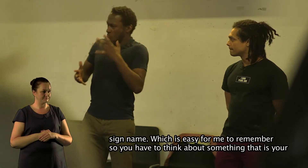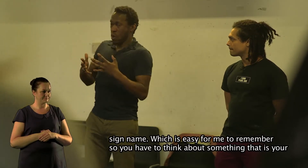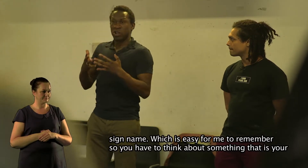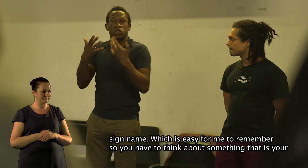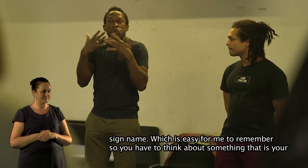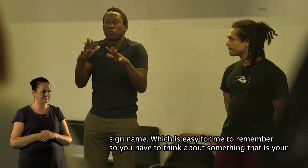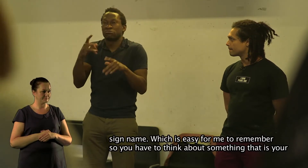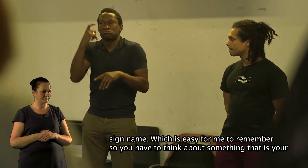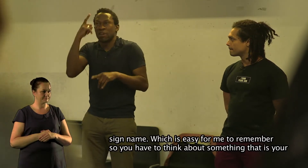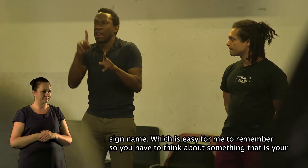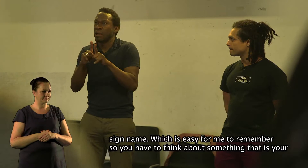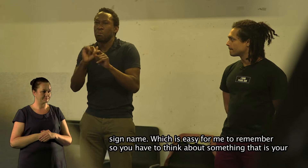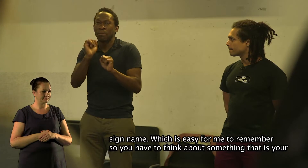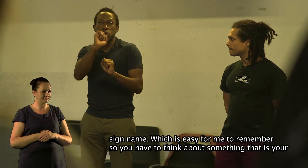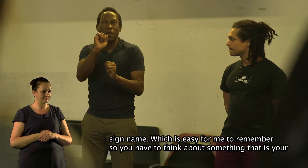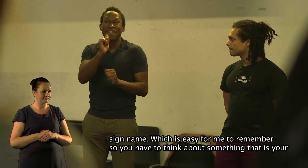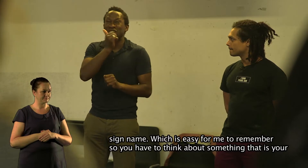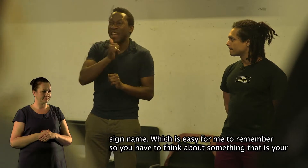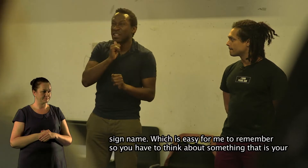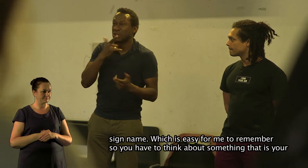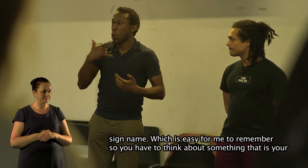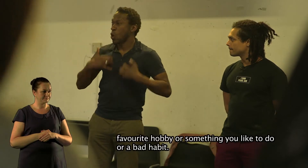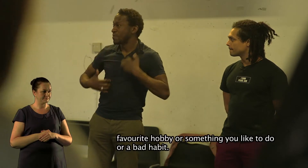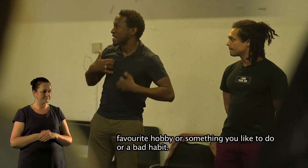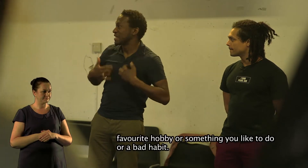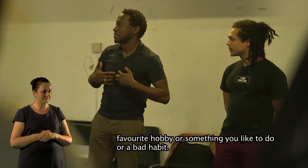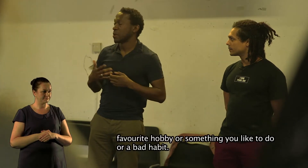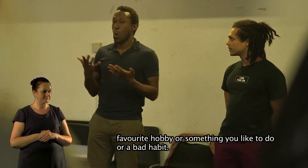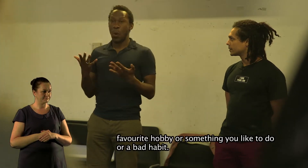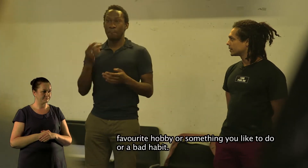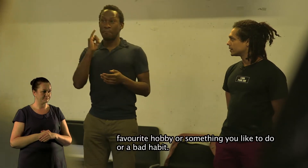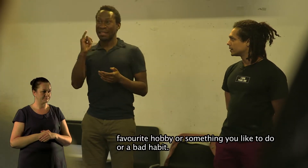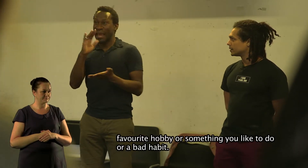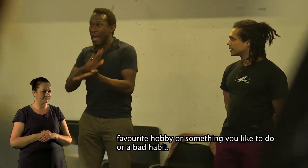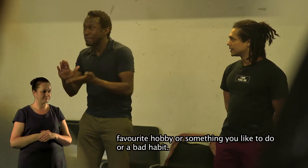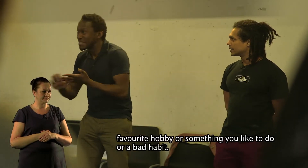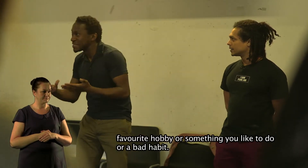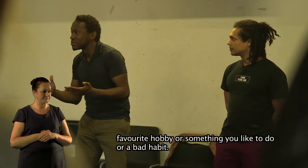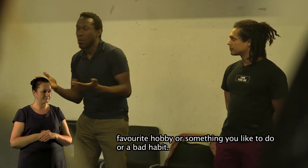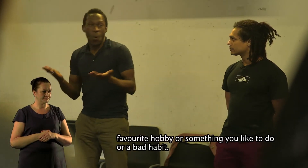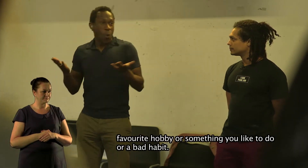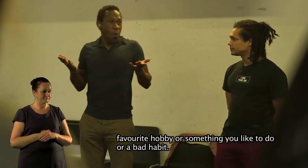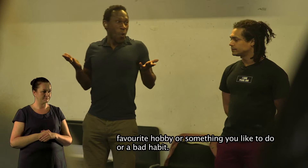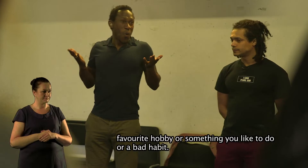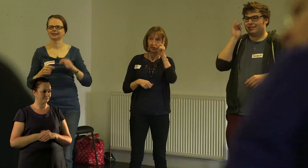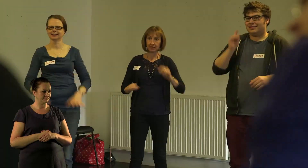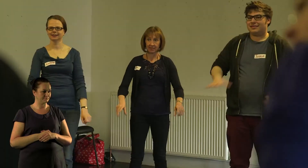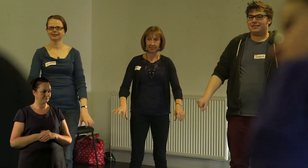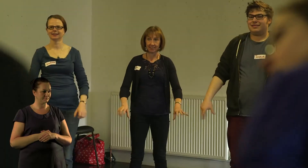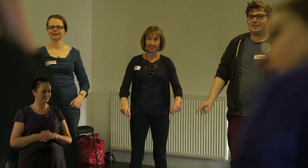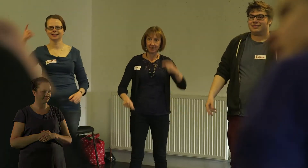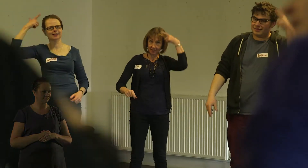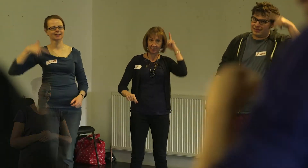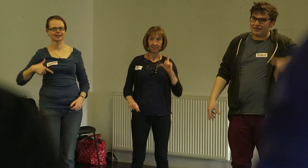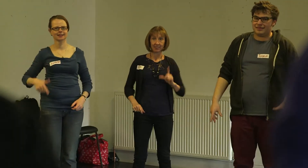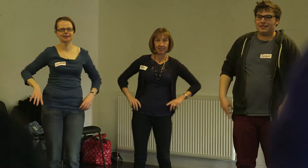think about something that's your favourite, your hobby, or something you like to do, or a bad habit.